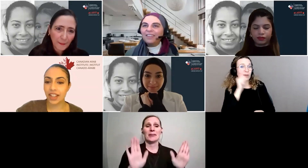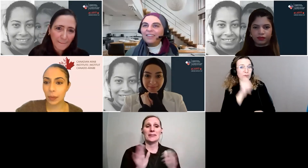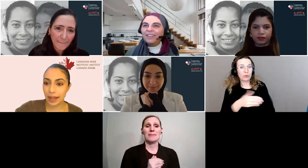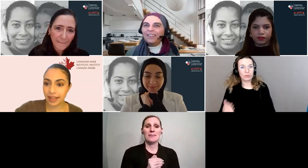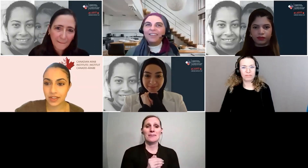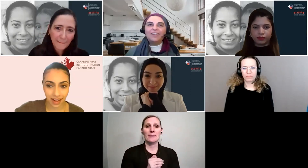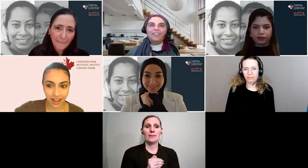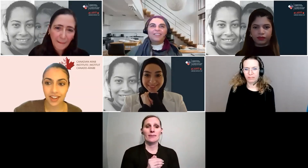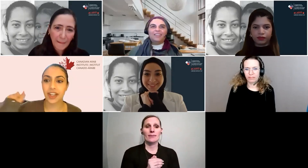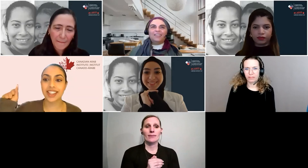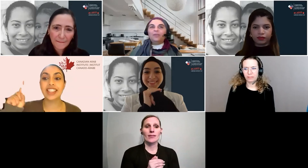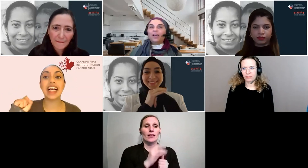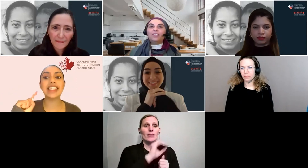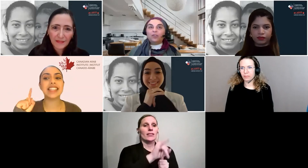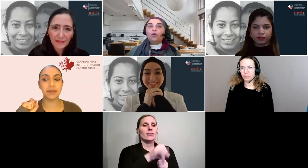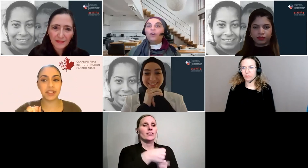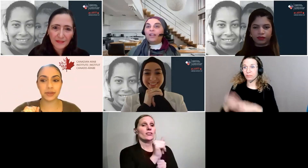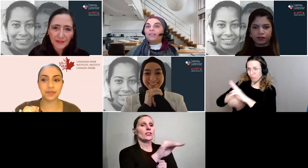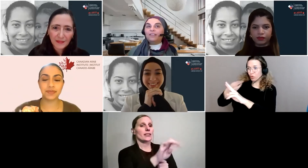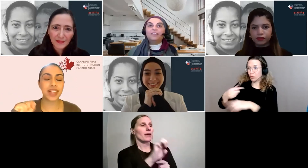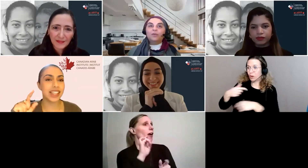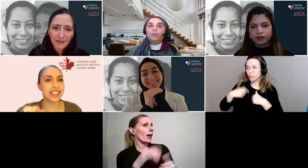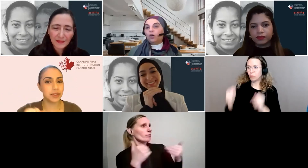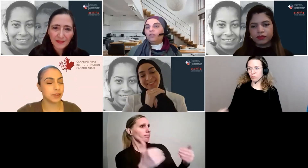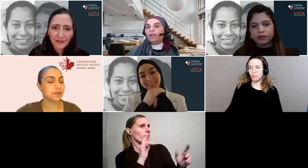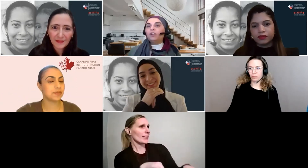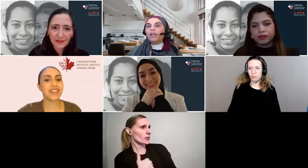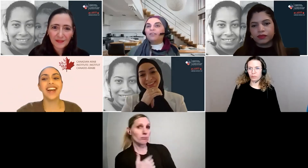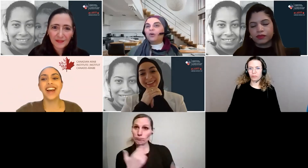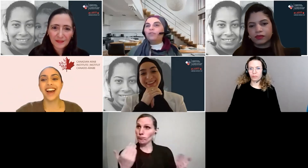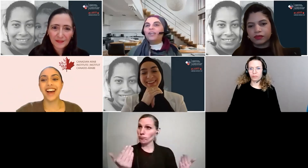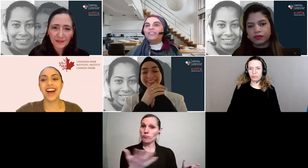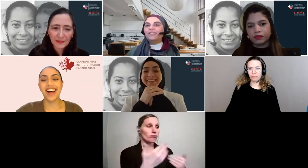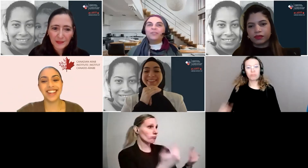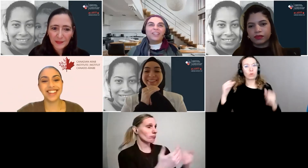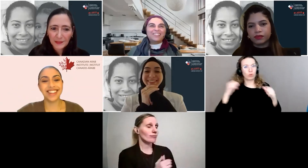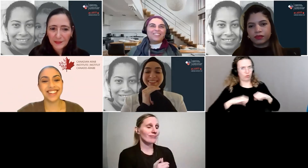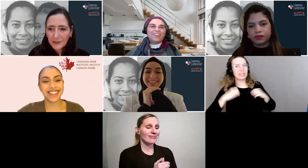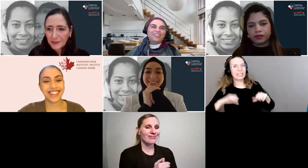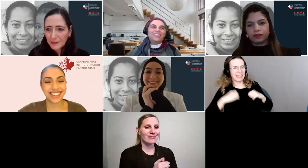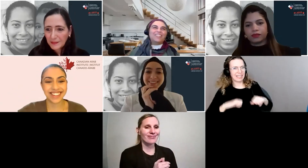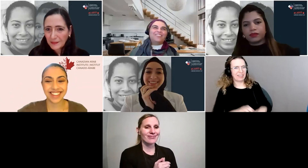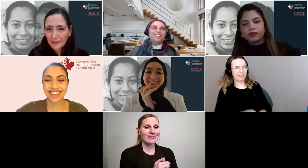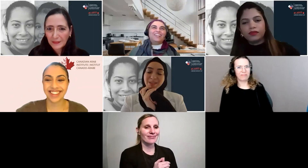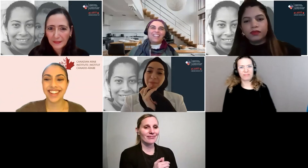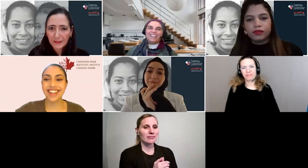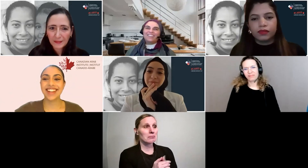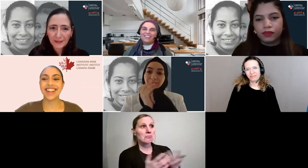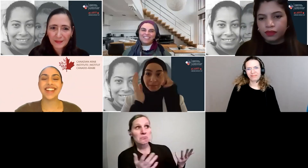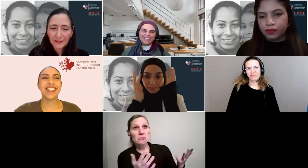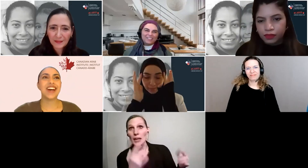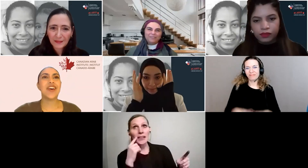I can go ahead and answer that. Go for it. I'll attempt. Go for it. Go for it until we see if anyone else has